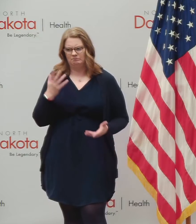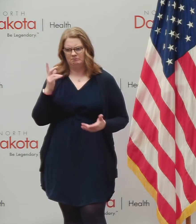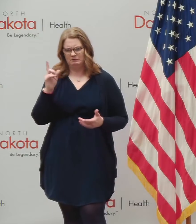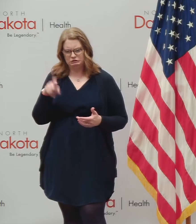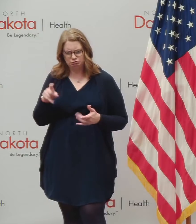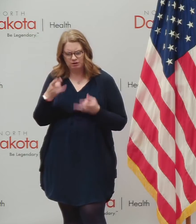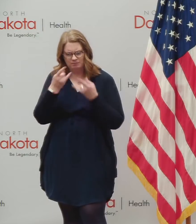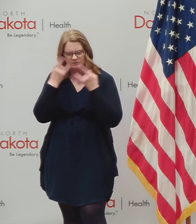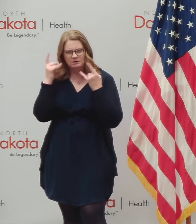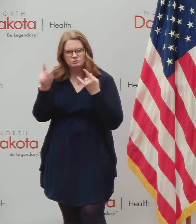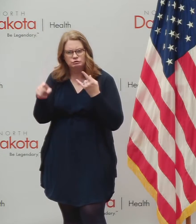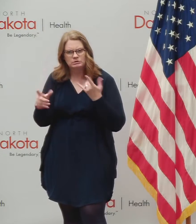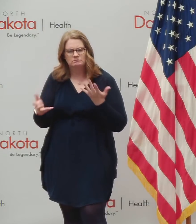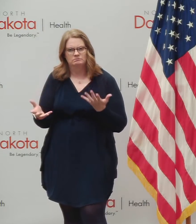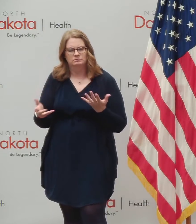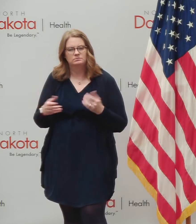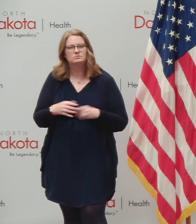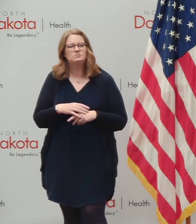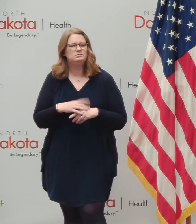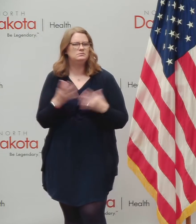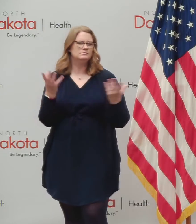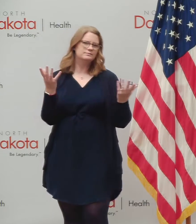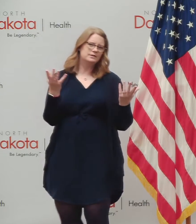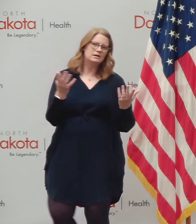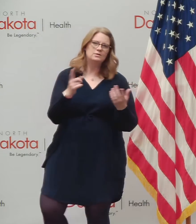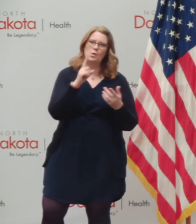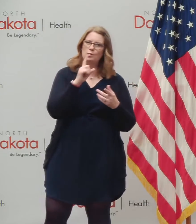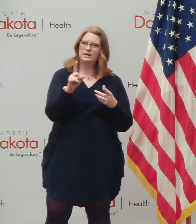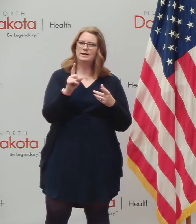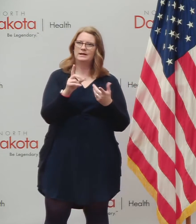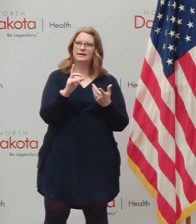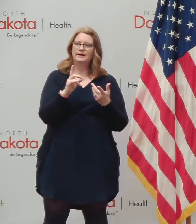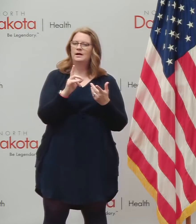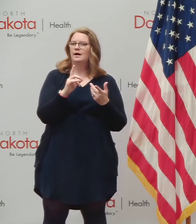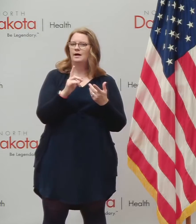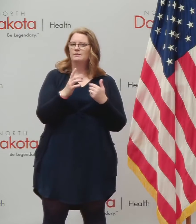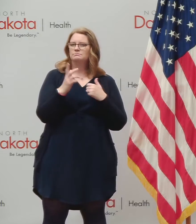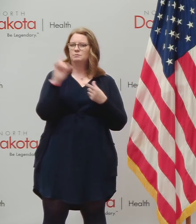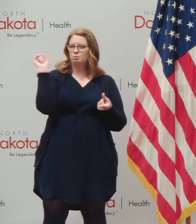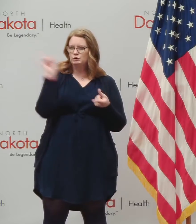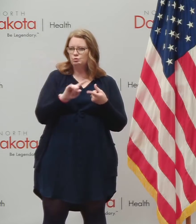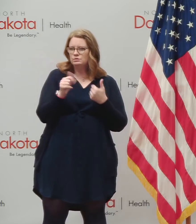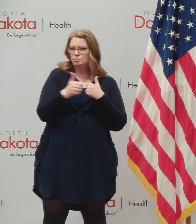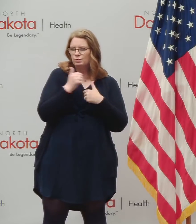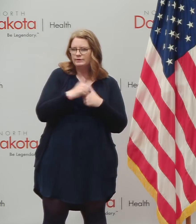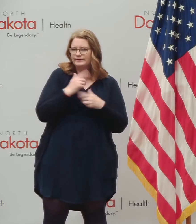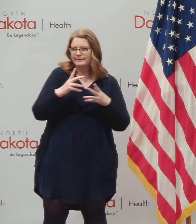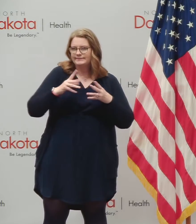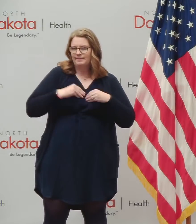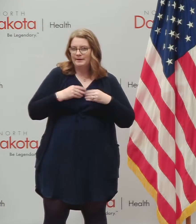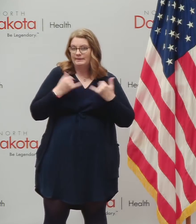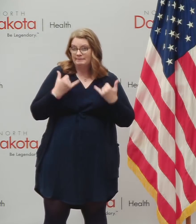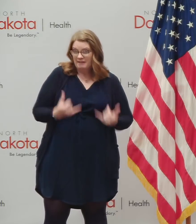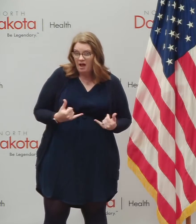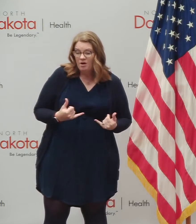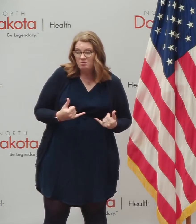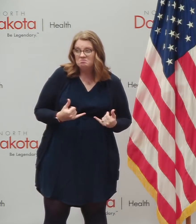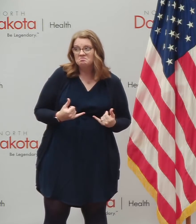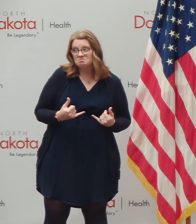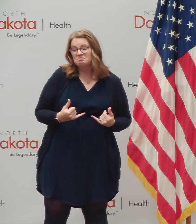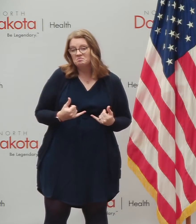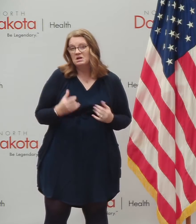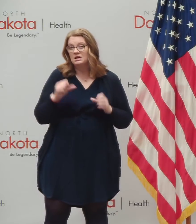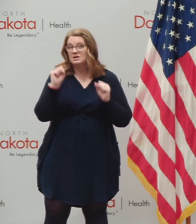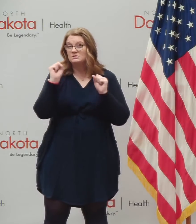the probability of mitigation being accepted now is likely higher than it was at any